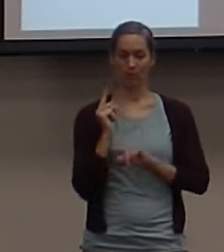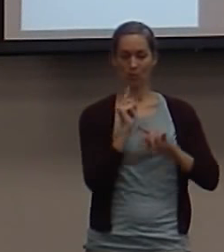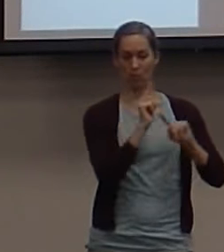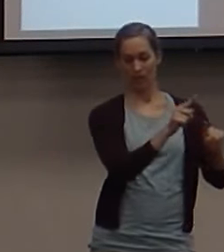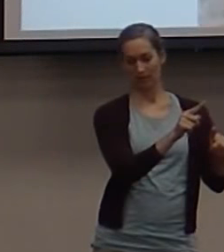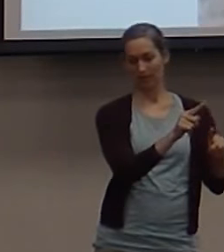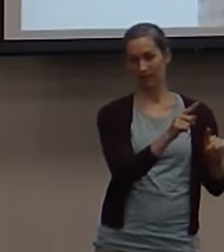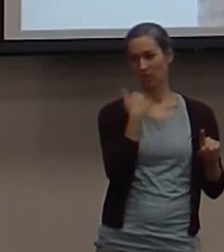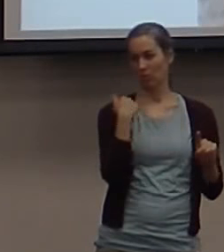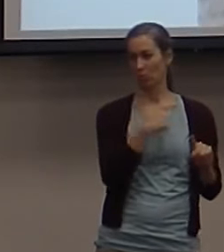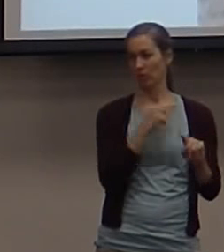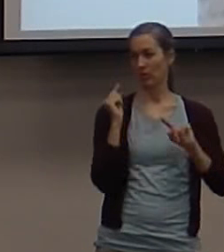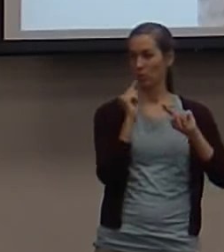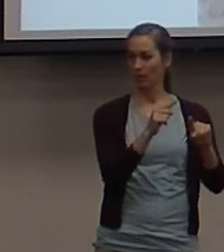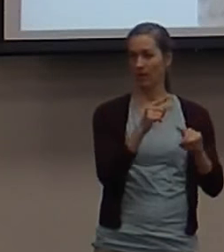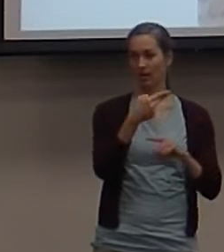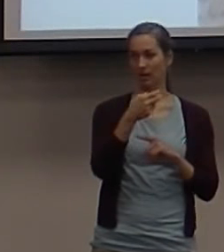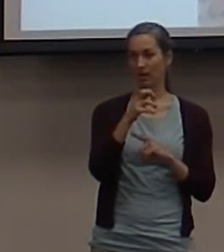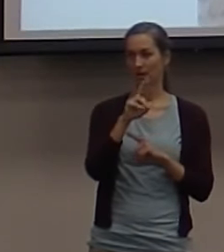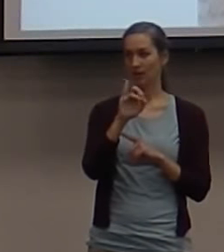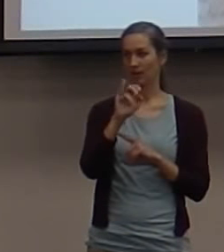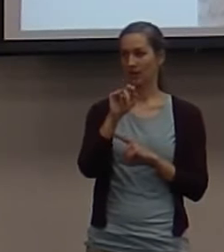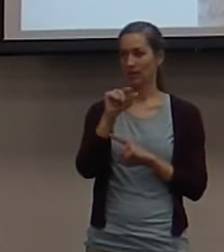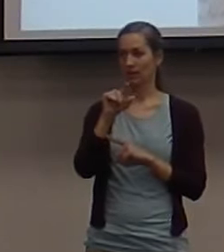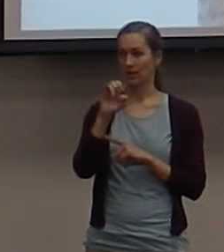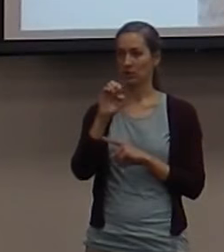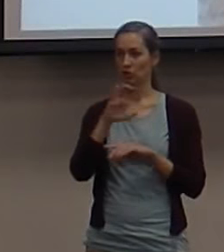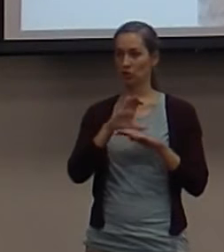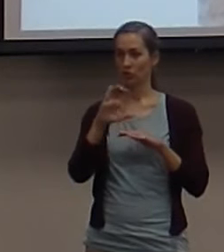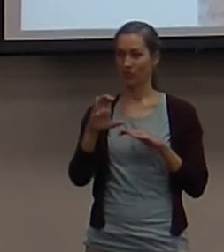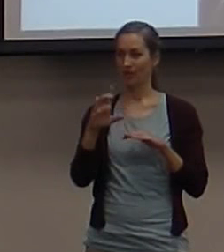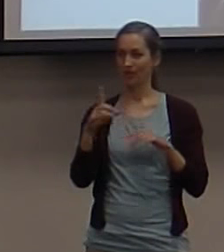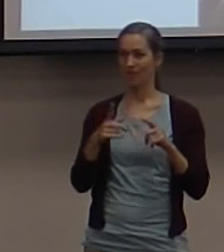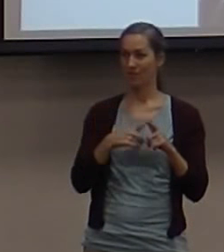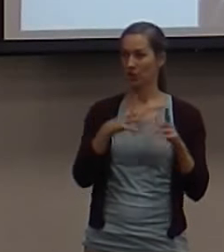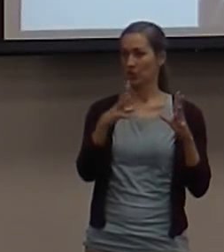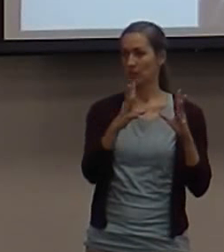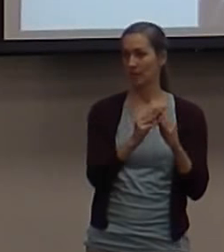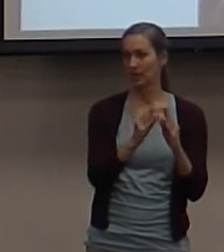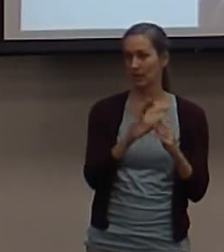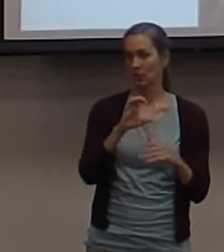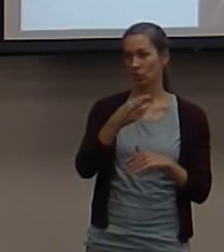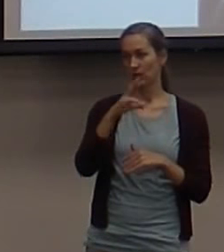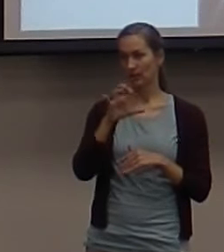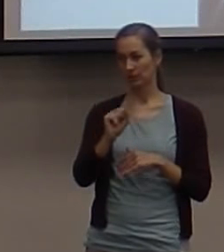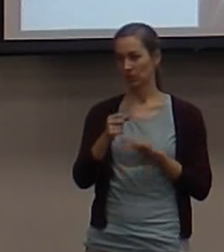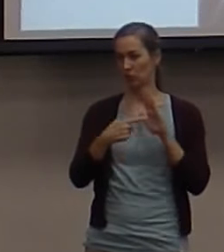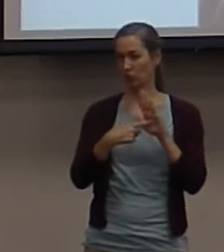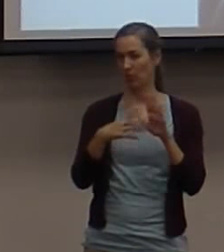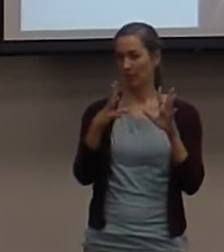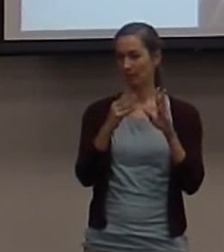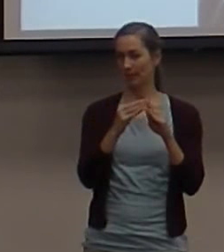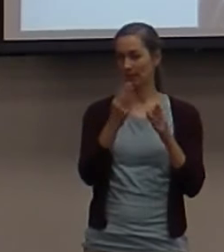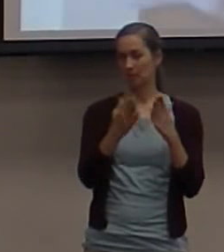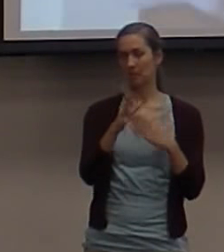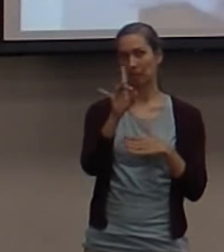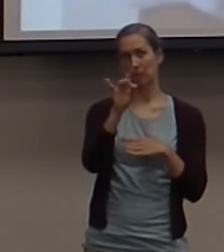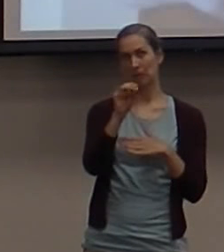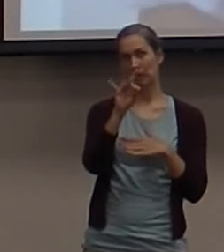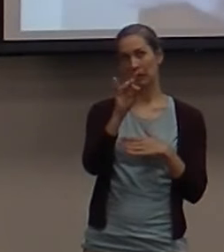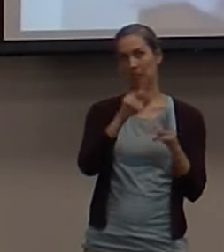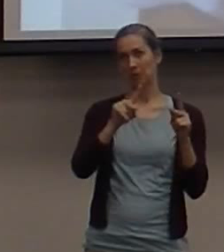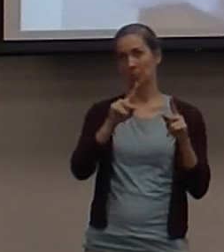And we went to the Heritage Church of Christ, the first meeting, and Chris showed you a picture of the 80 or so that were meeting in that